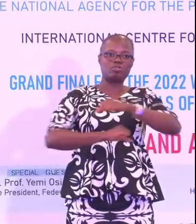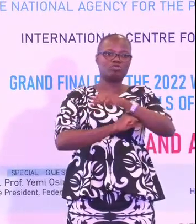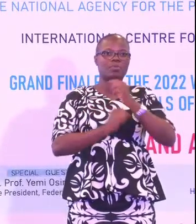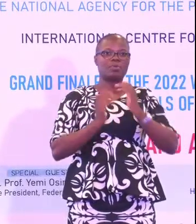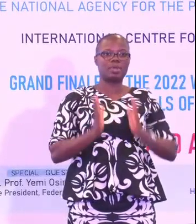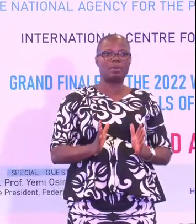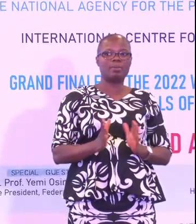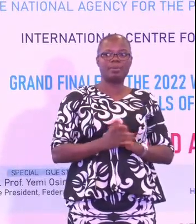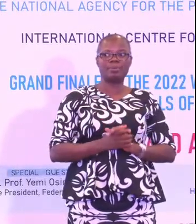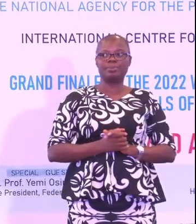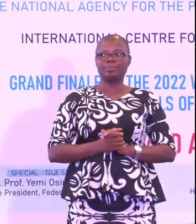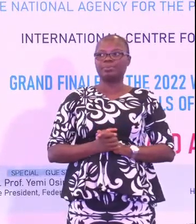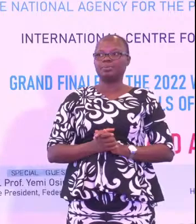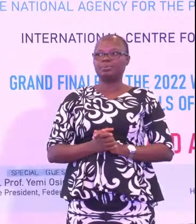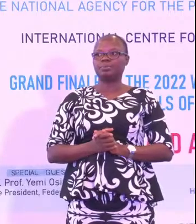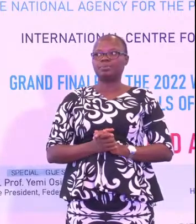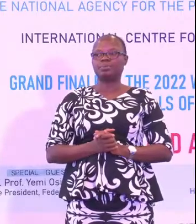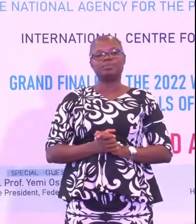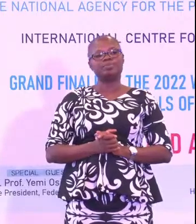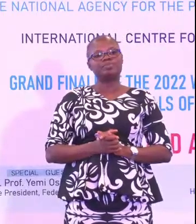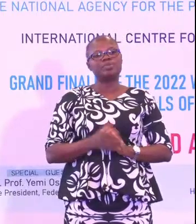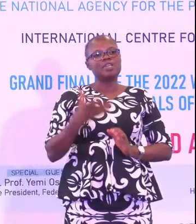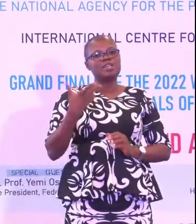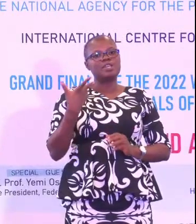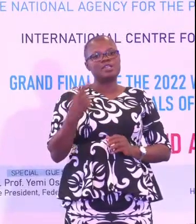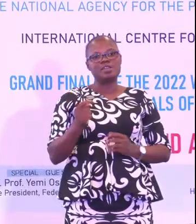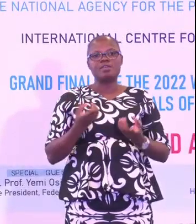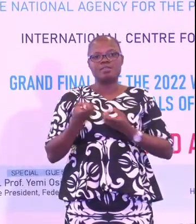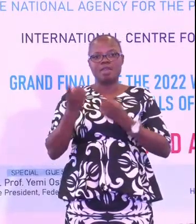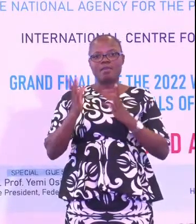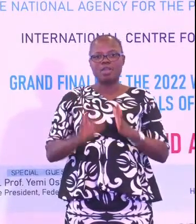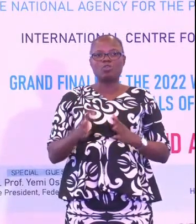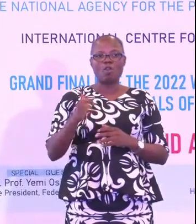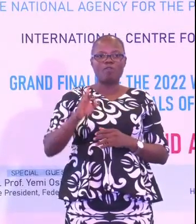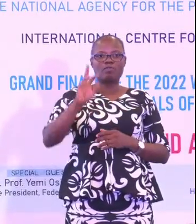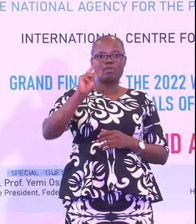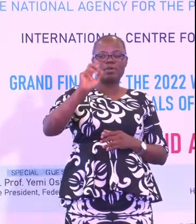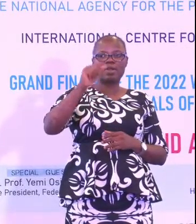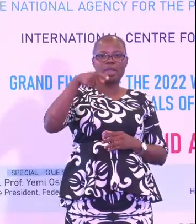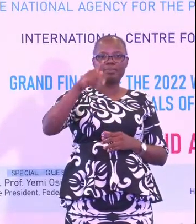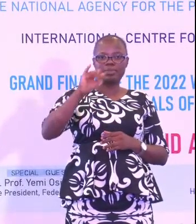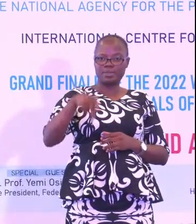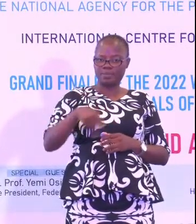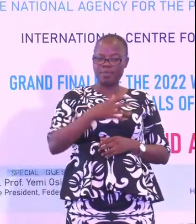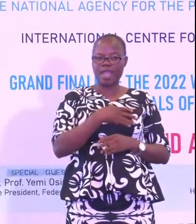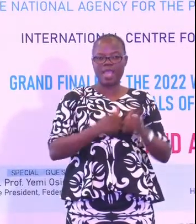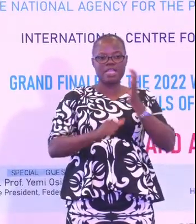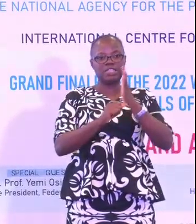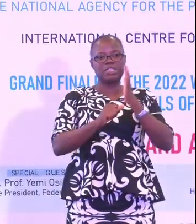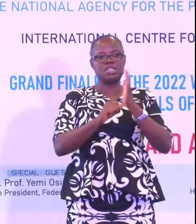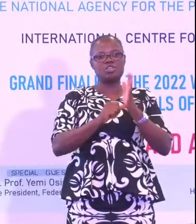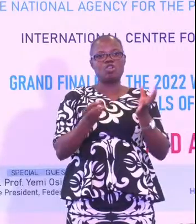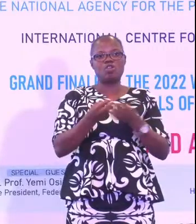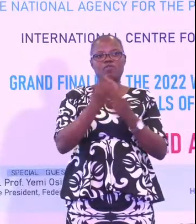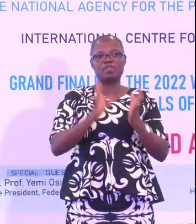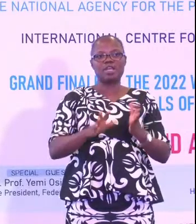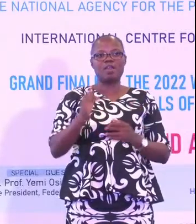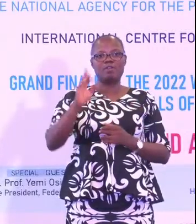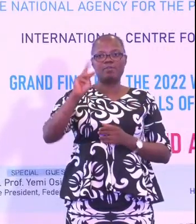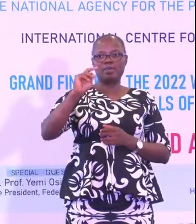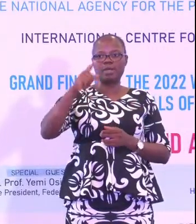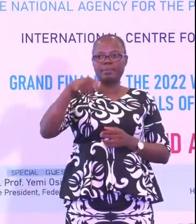the directors of NAPTIP, and senior officers of NAPTIP,